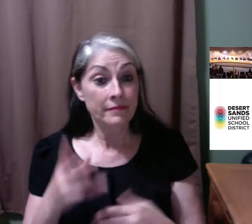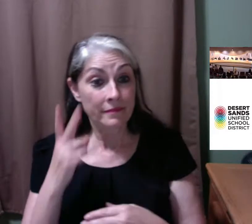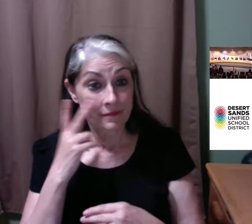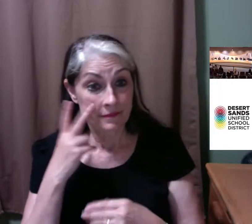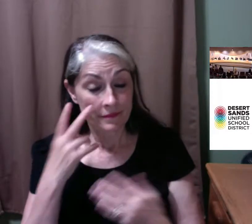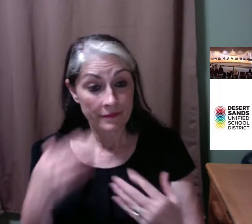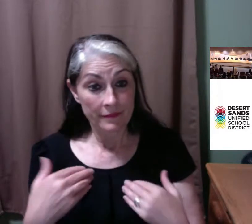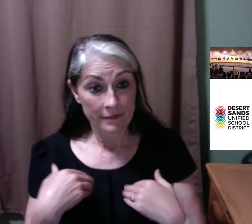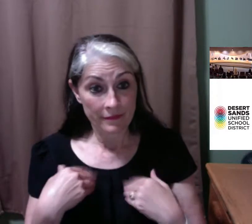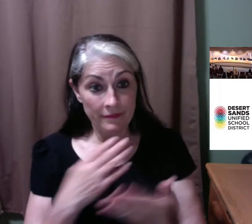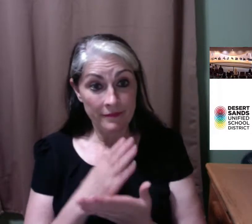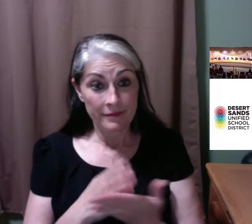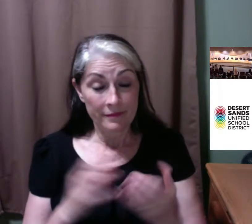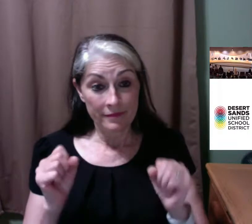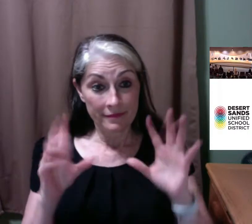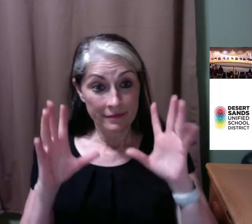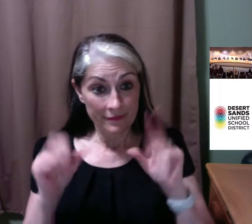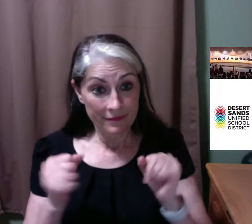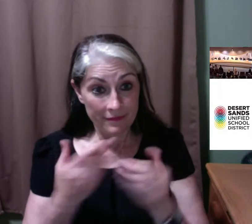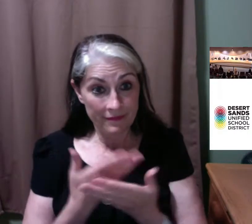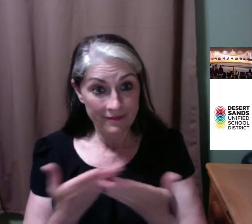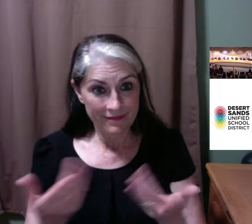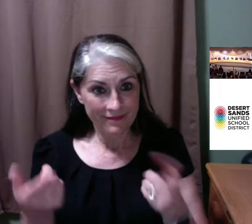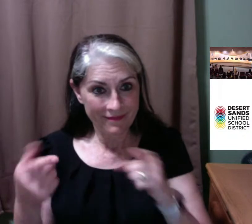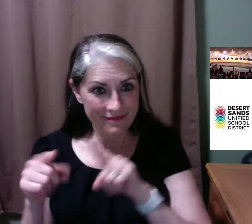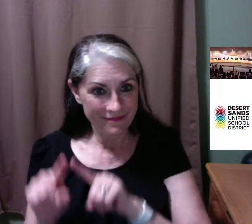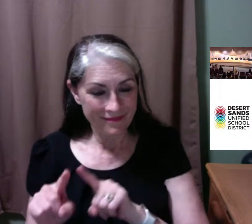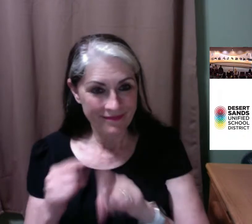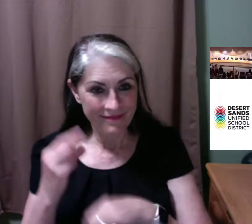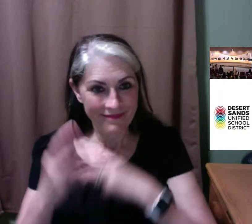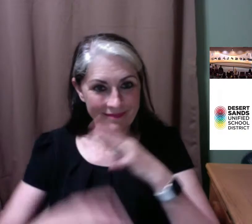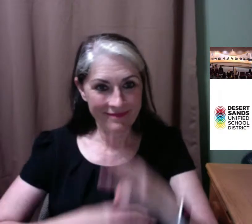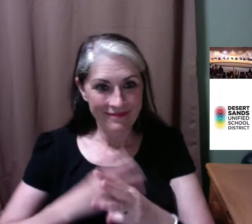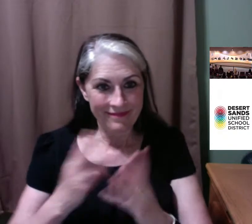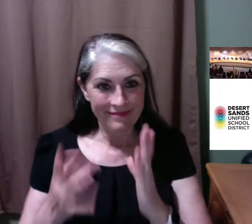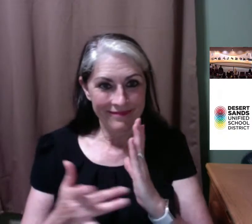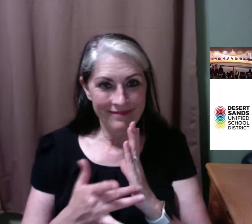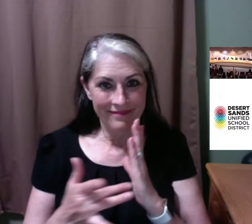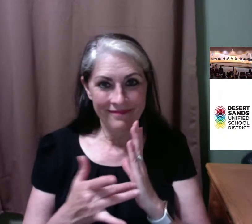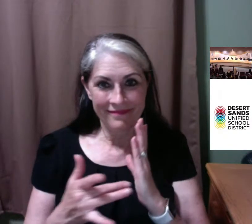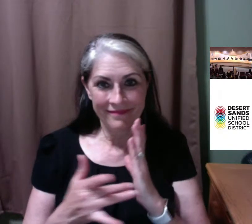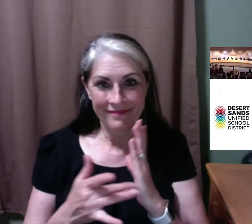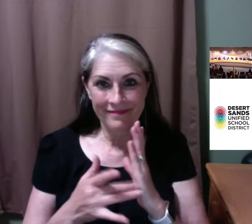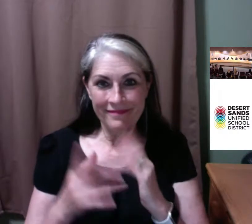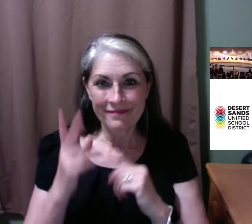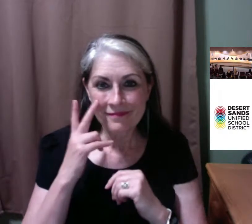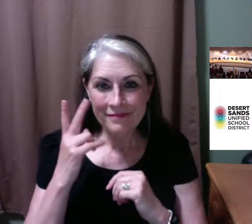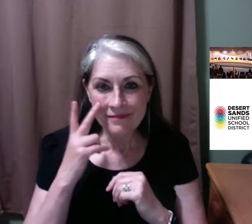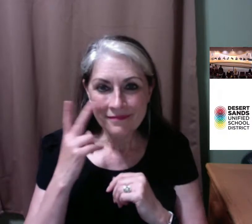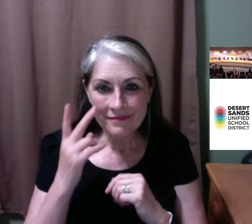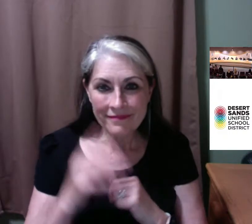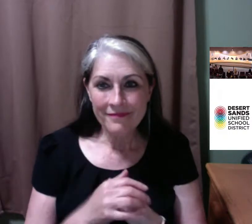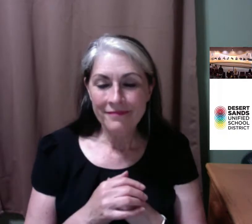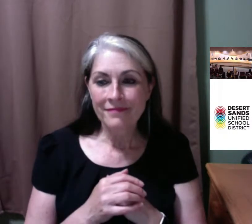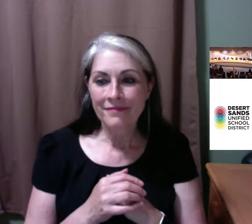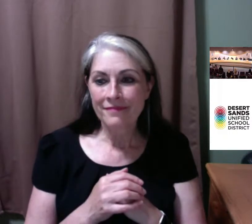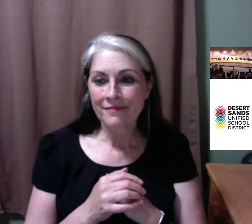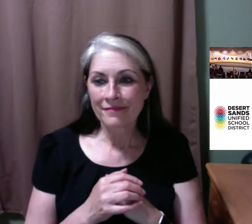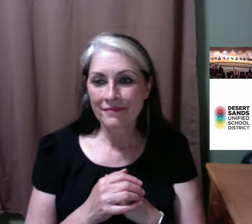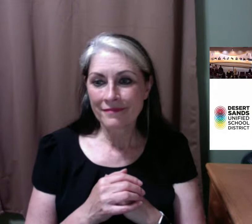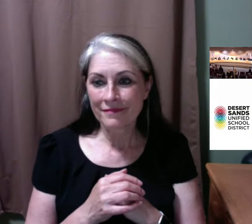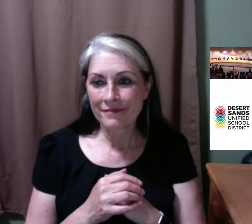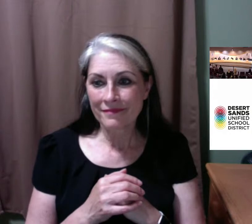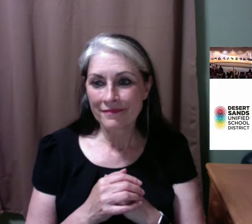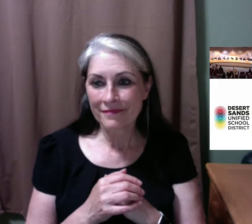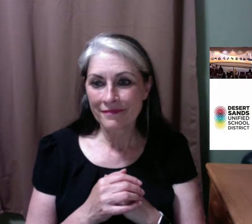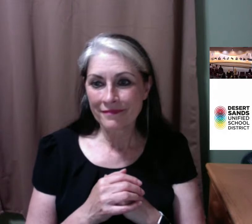we have some amazing things going on in the world of technology. And so as I was going to